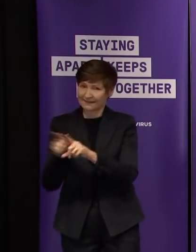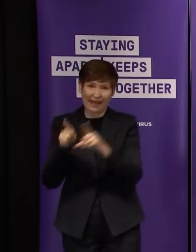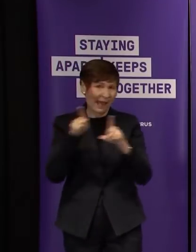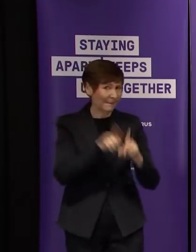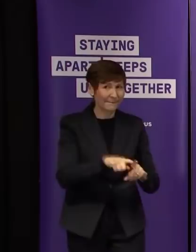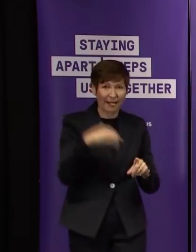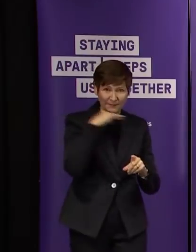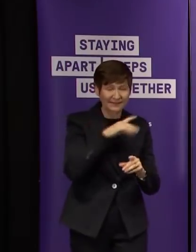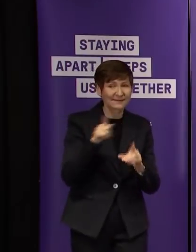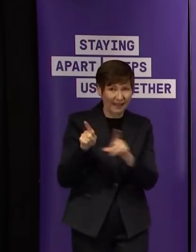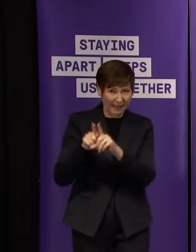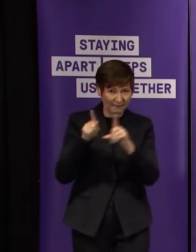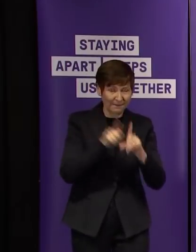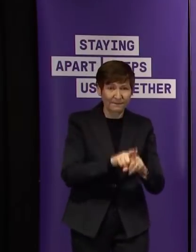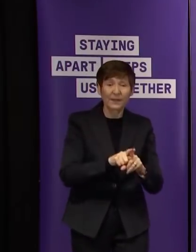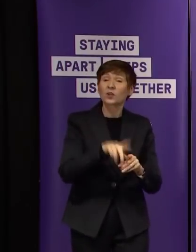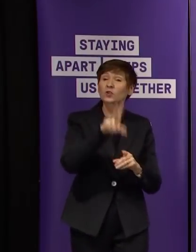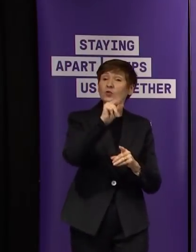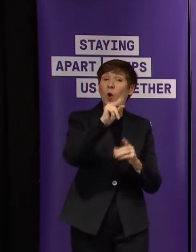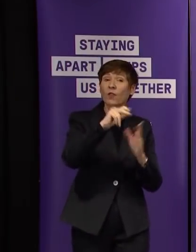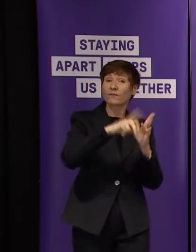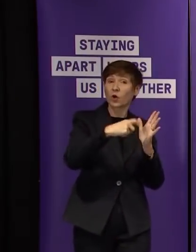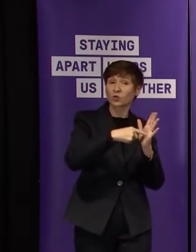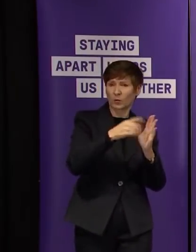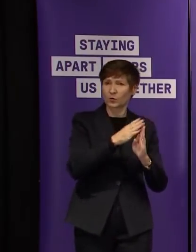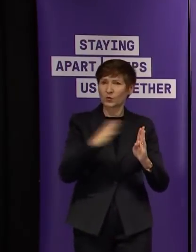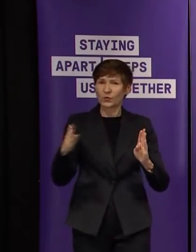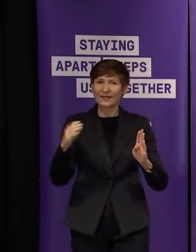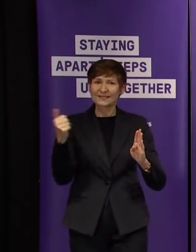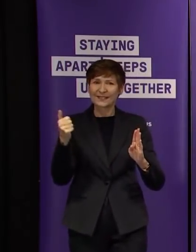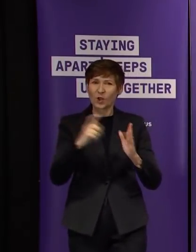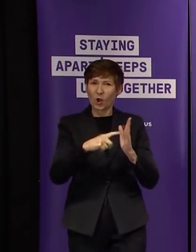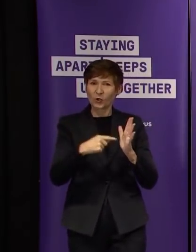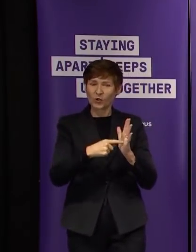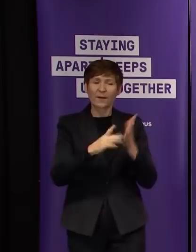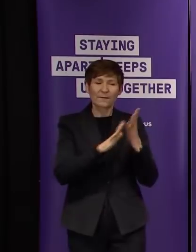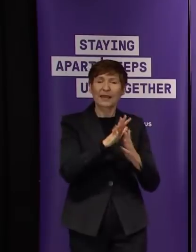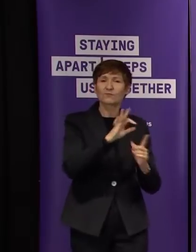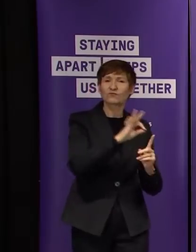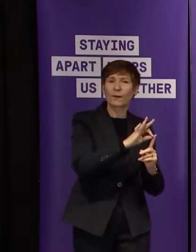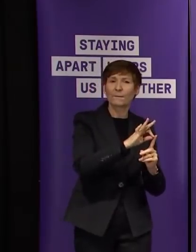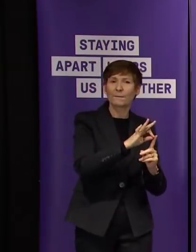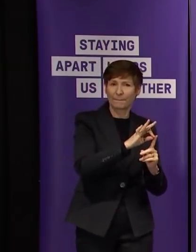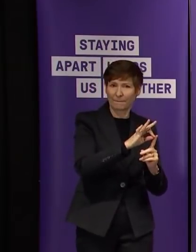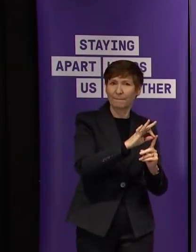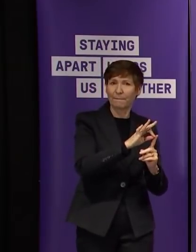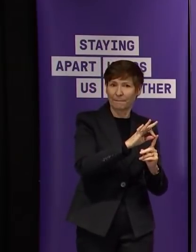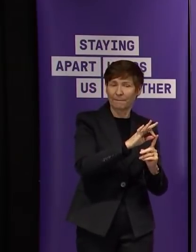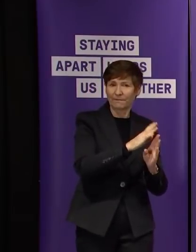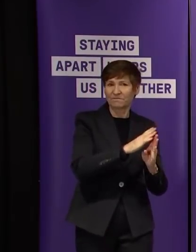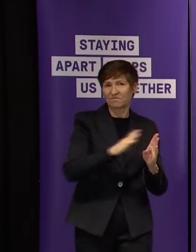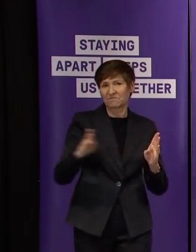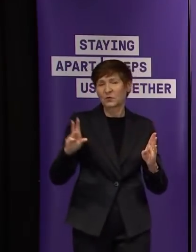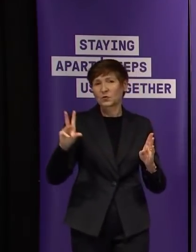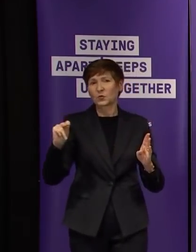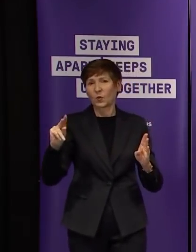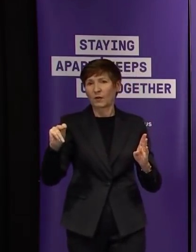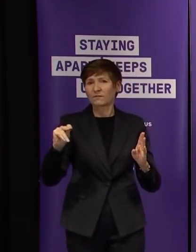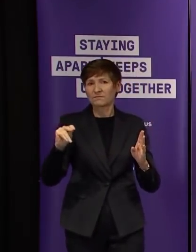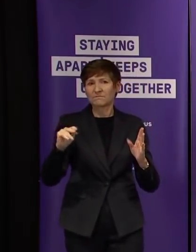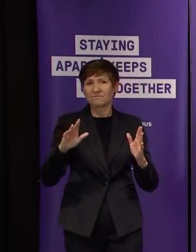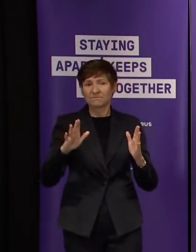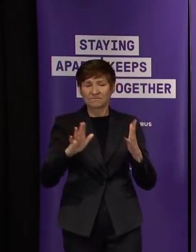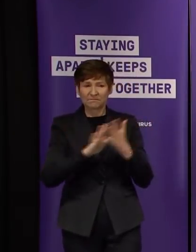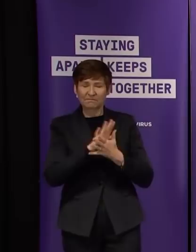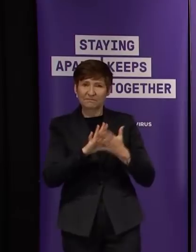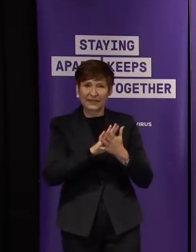12th of October to the 16th of October, P to 12, all return to schools. It'll be a local decision at the